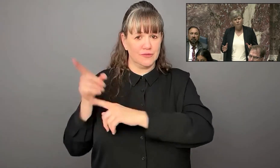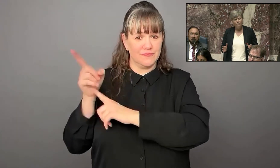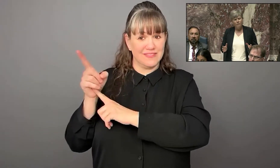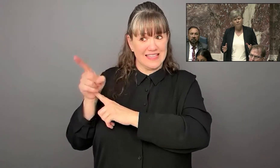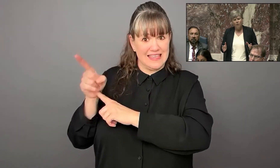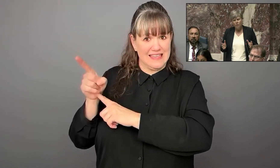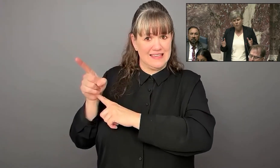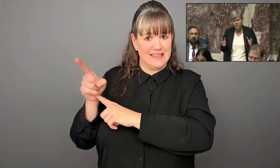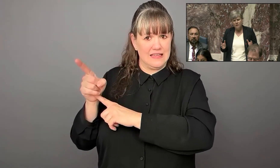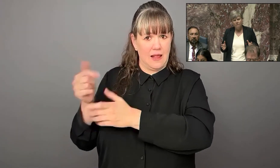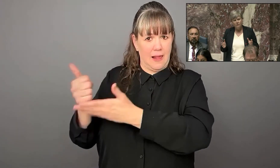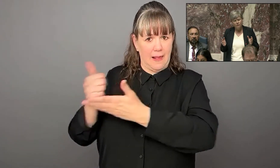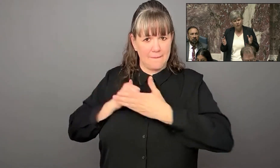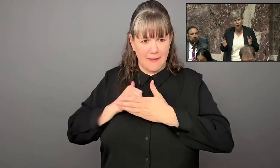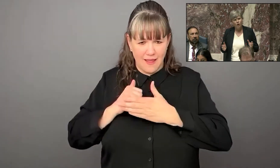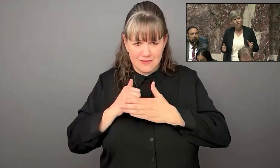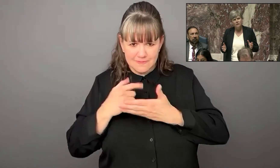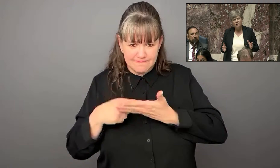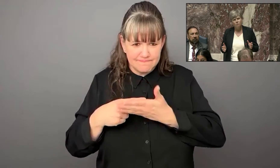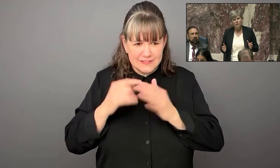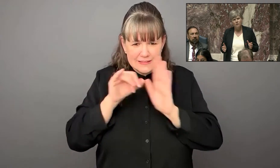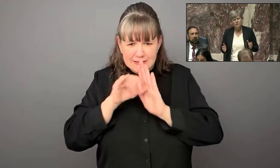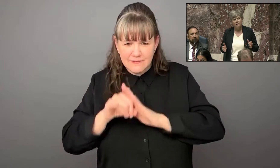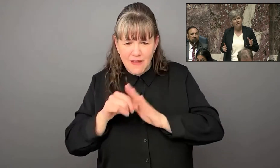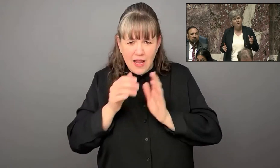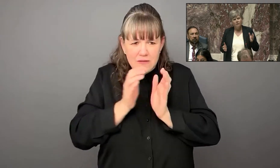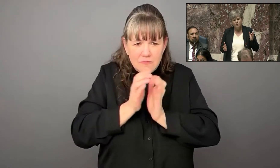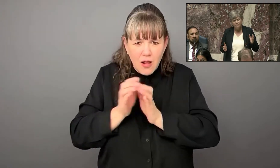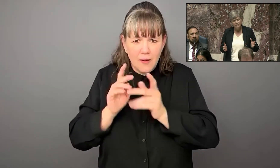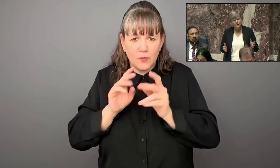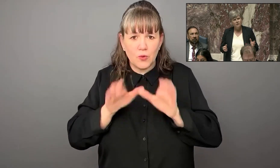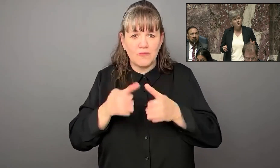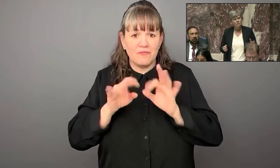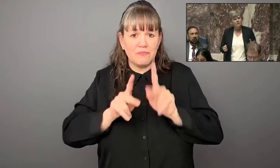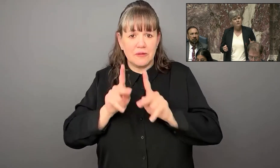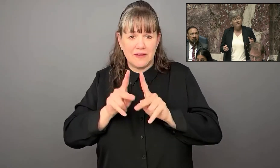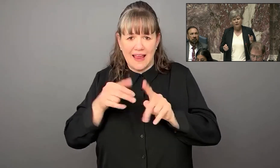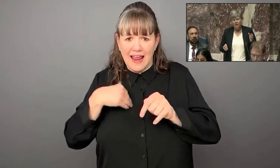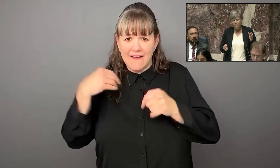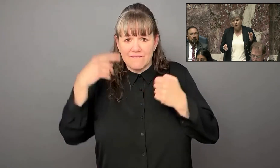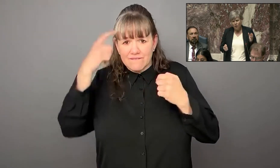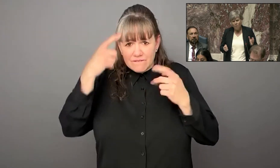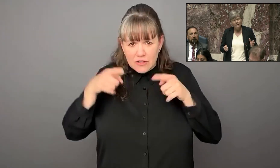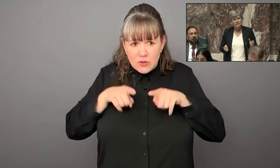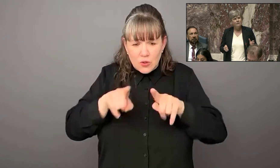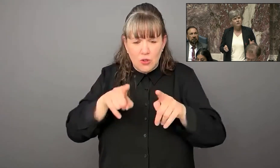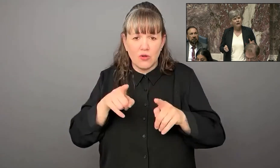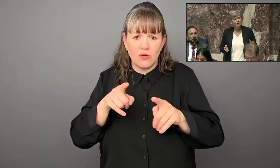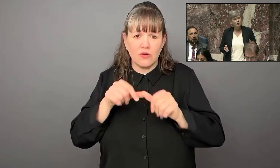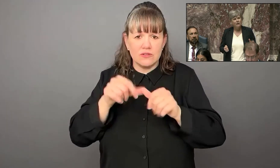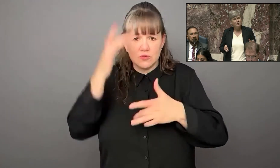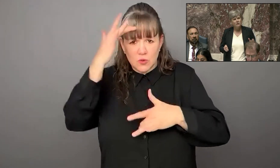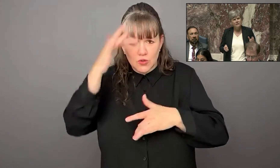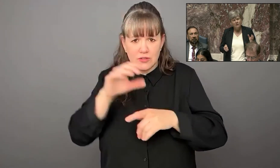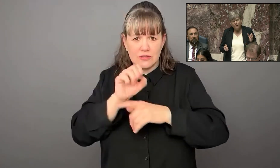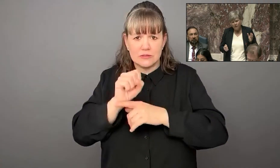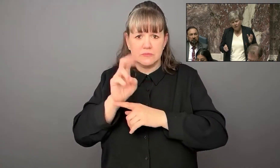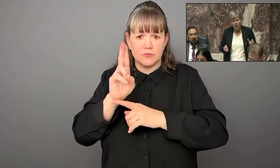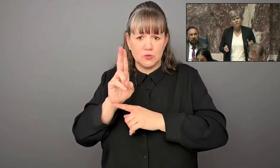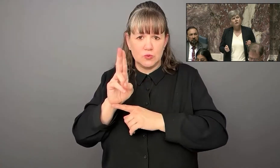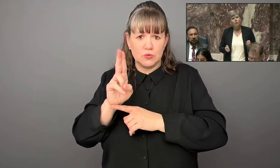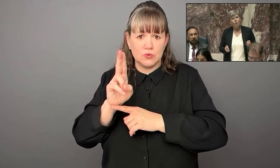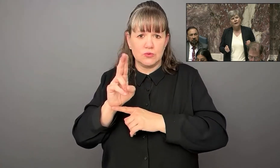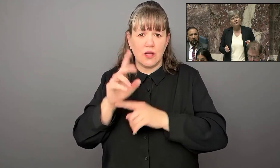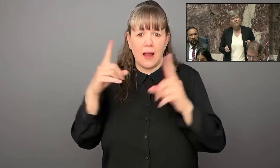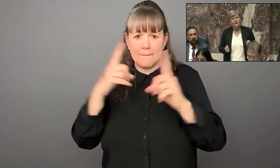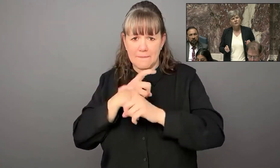small group of people who suffer from concurrent disorders, substance use, complex mental health challenges,